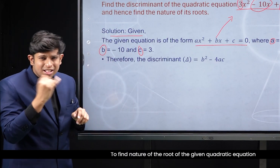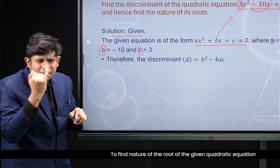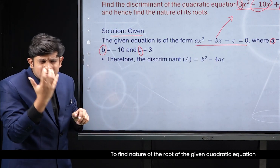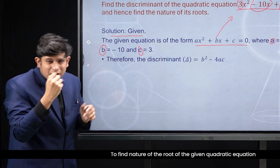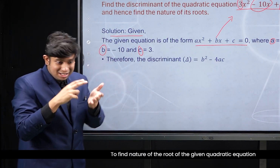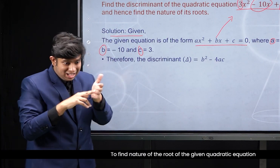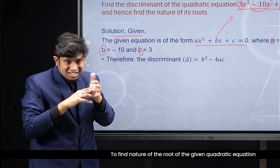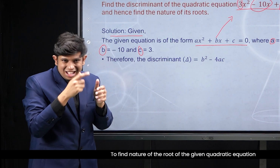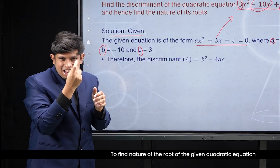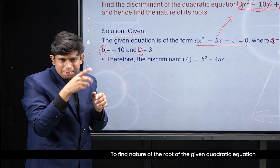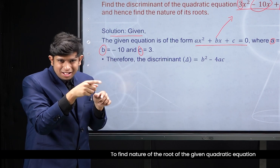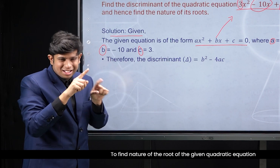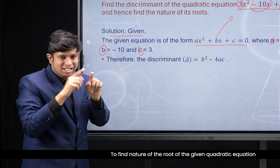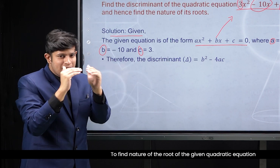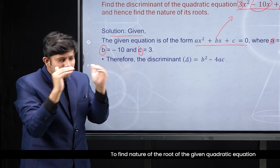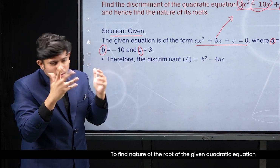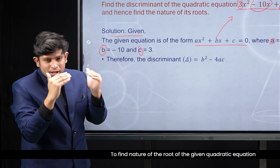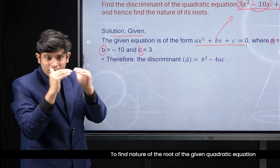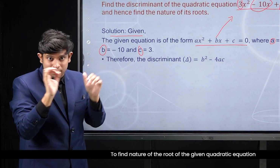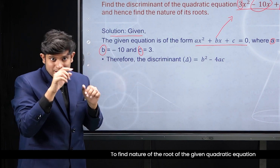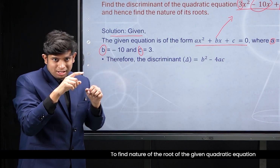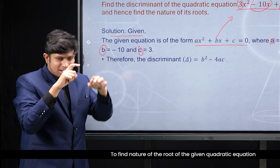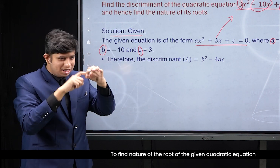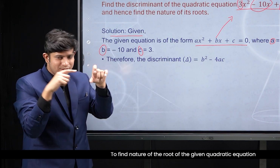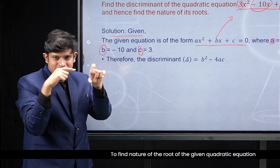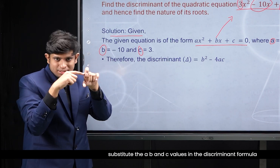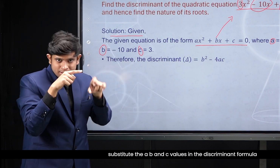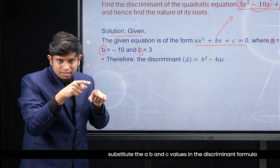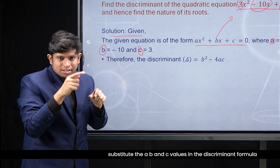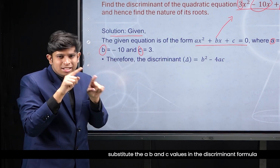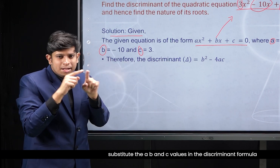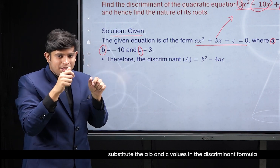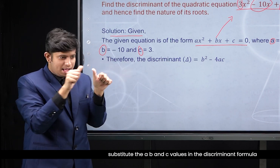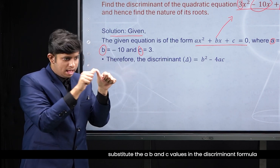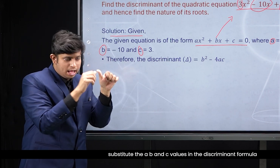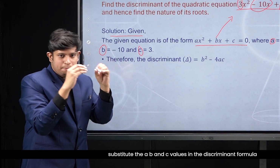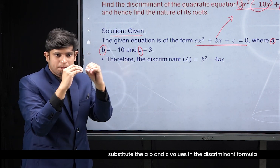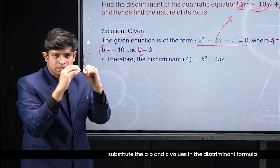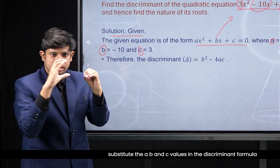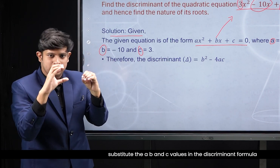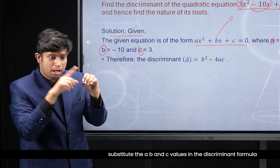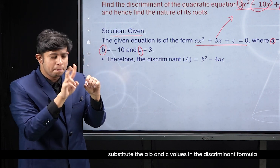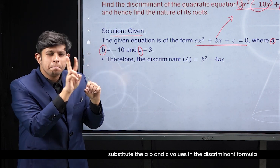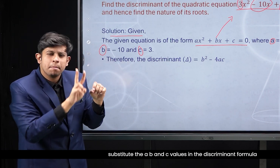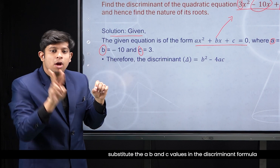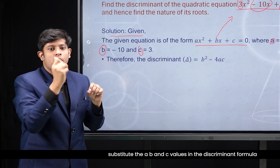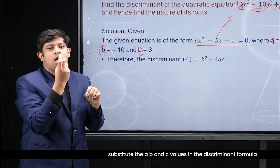To find the nature of the roots of the given quadratic equation, substitute the a, b and c values in